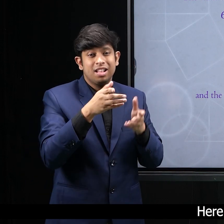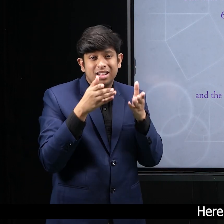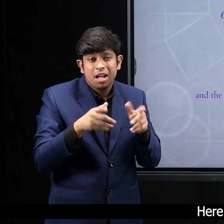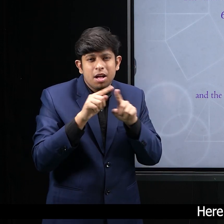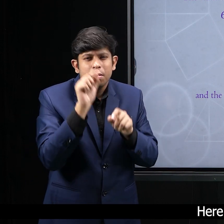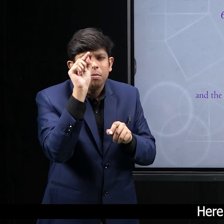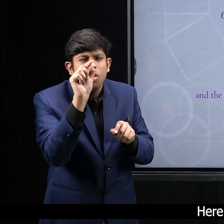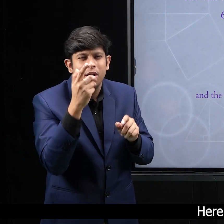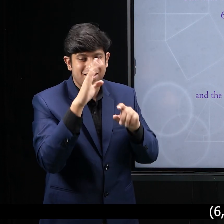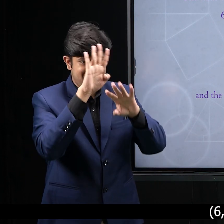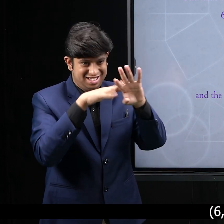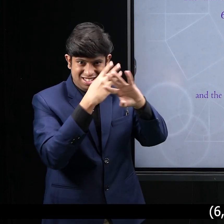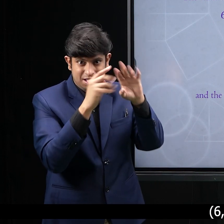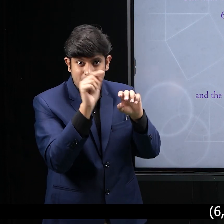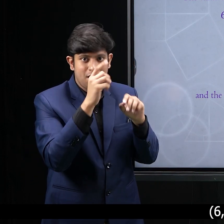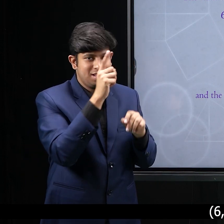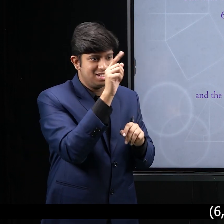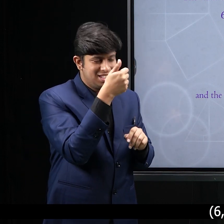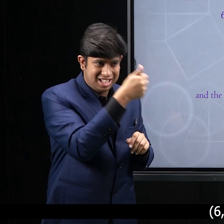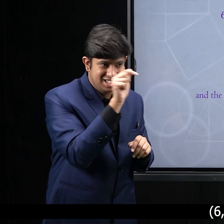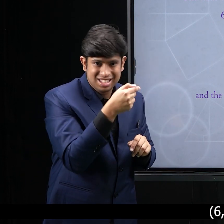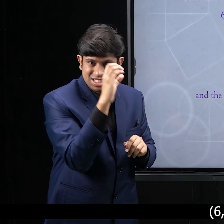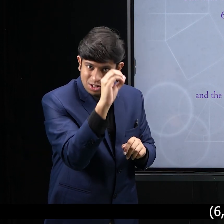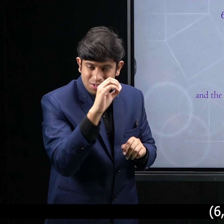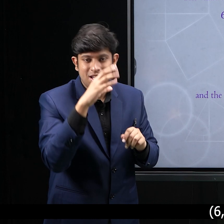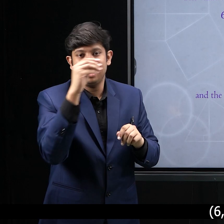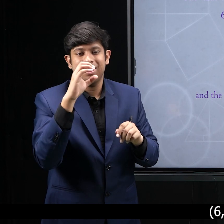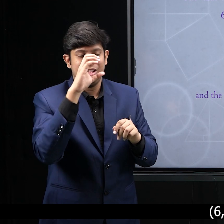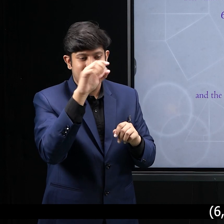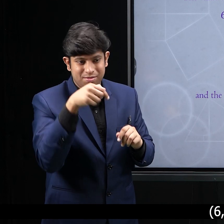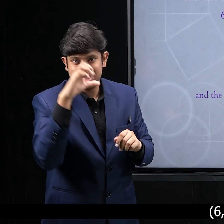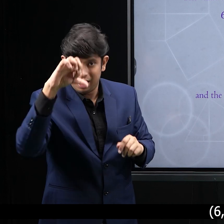Here the points are 6, 0 and 0, 9.